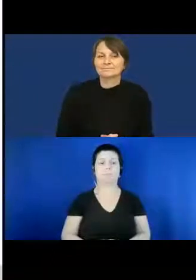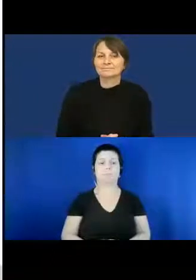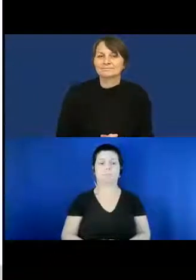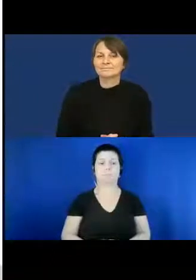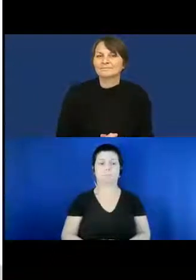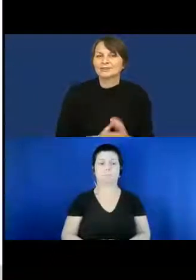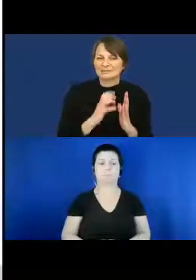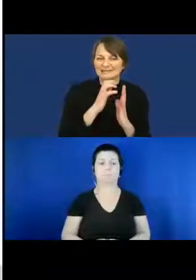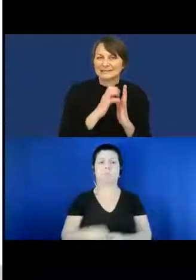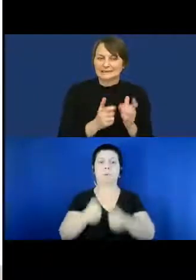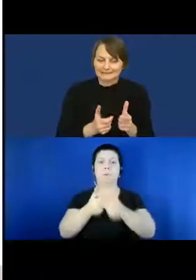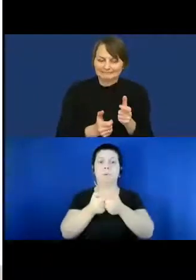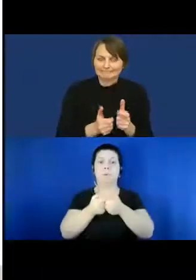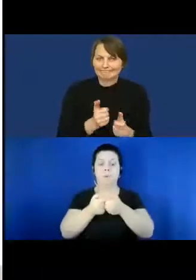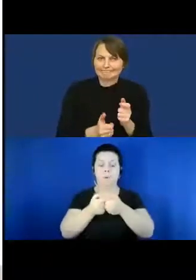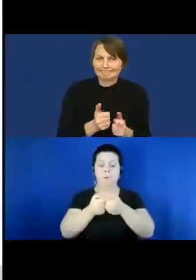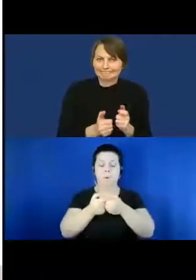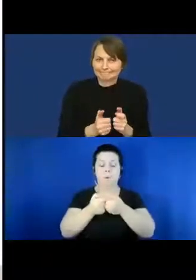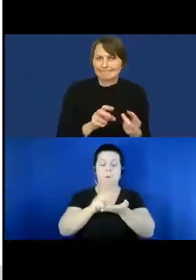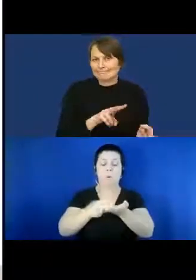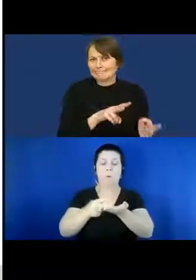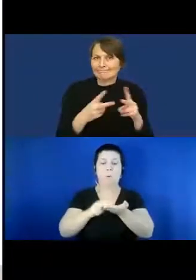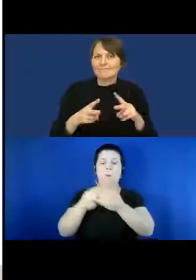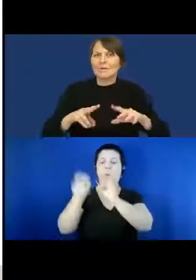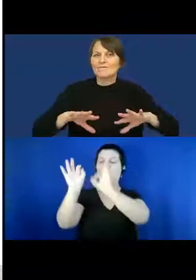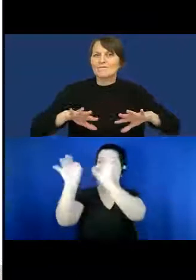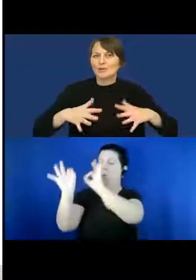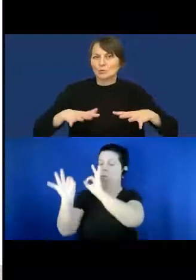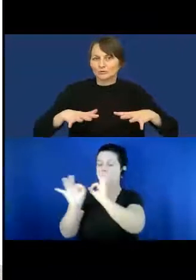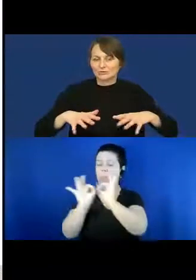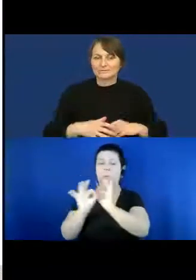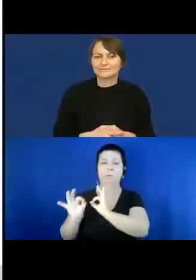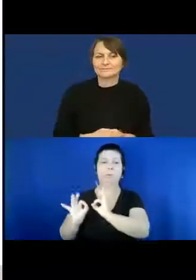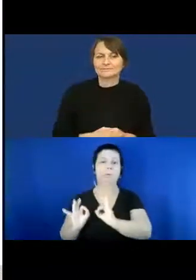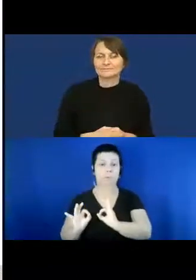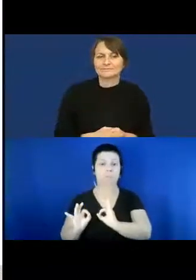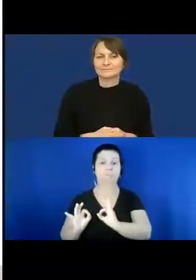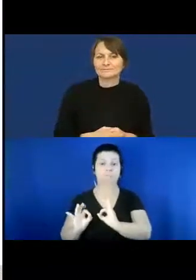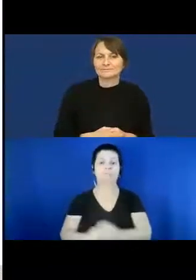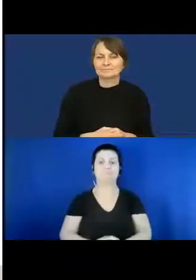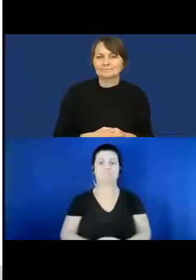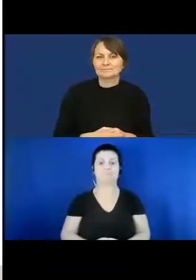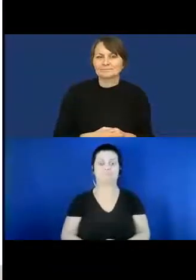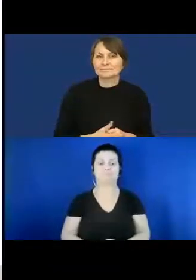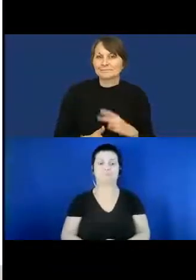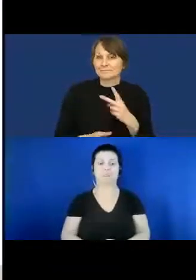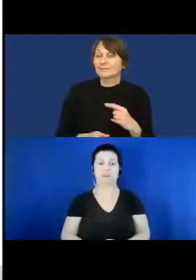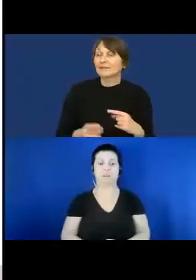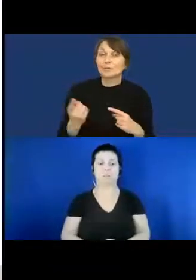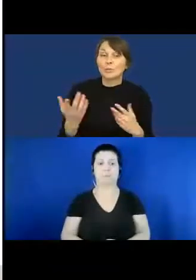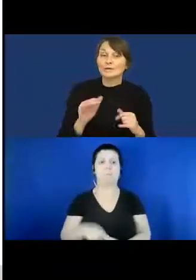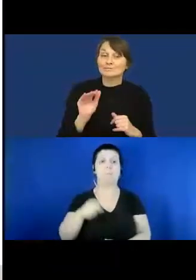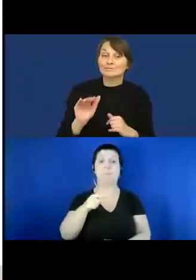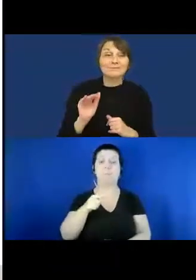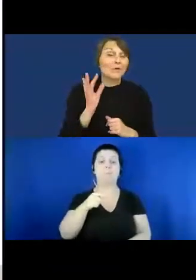message translated into vibrations. The message is a woman is smiling, and